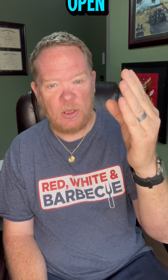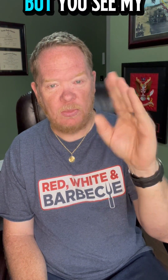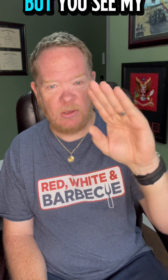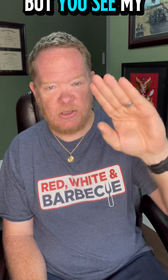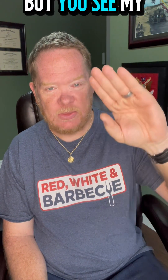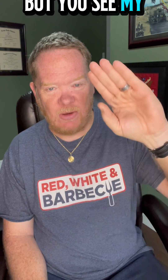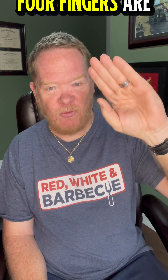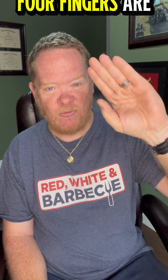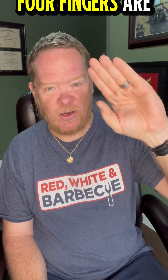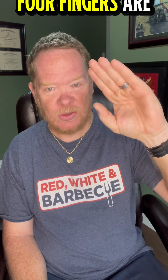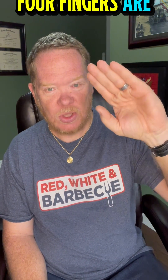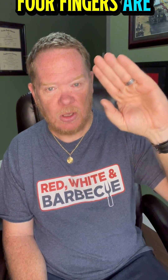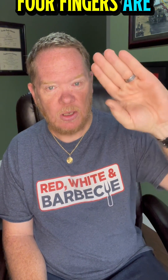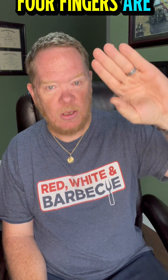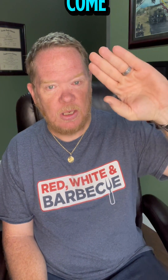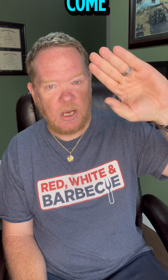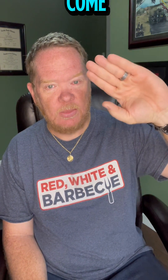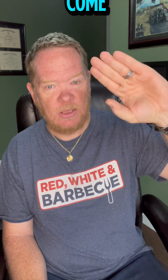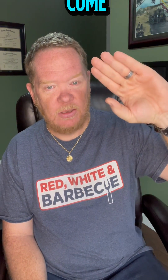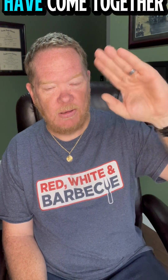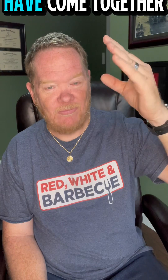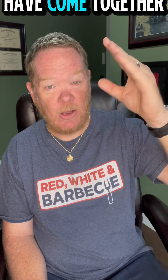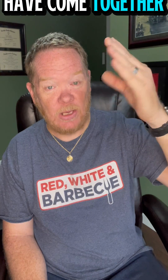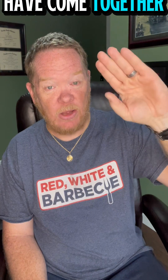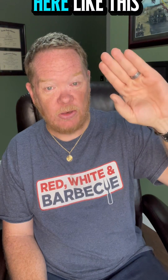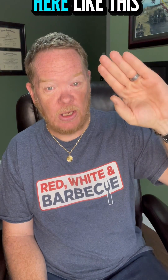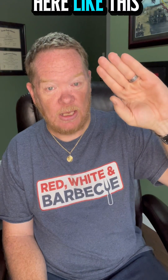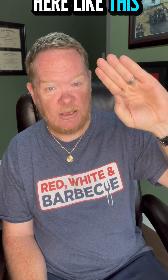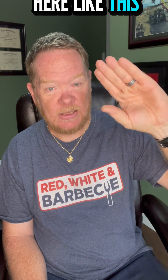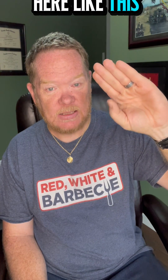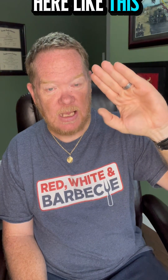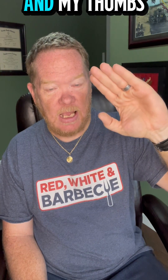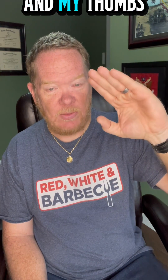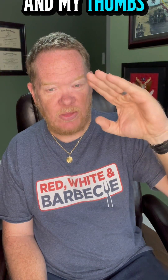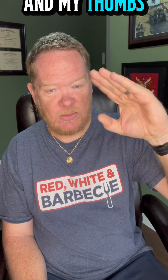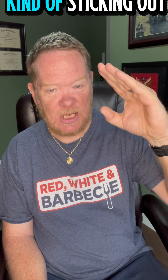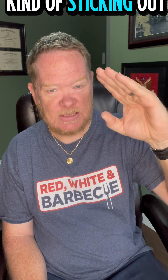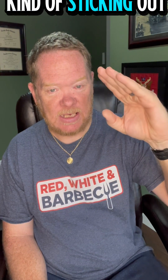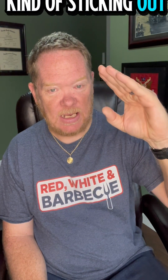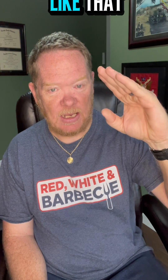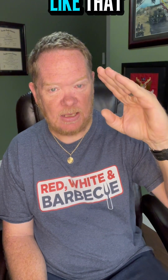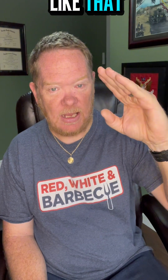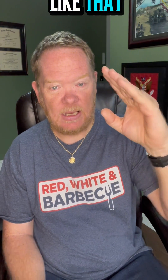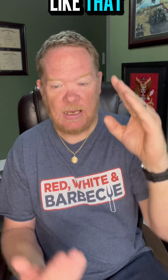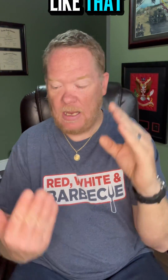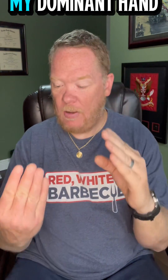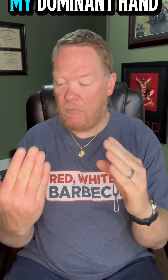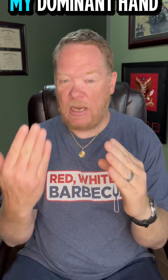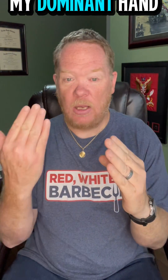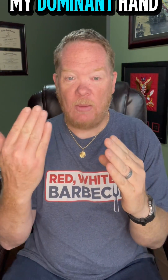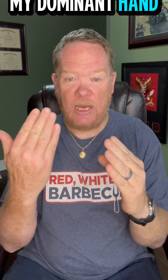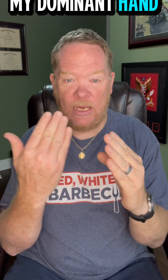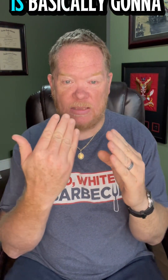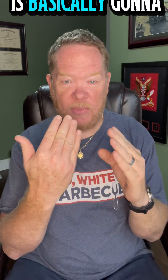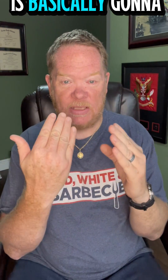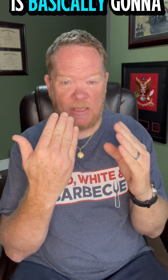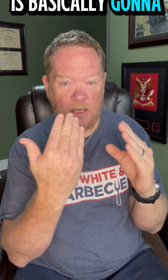but you see my four fingers have come together here like this, and my thumb's kind of sticking out like that. My dominant hand's basically going to